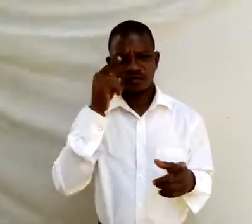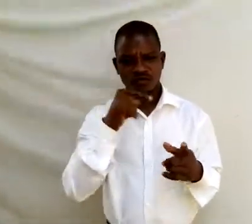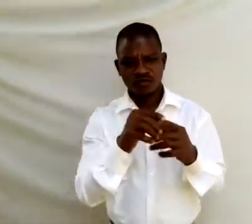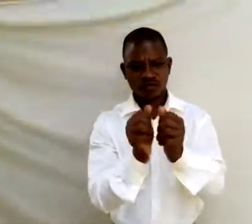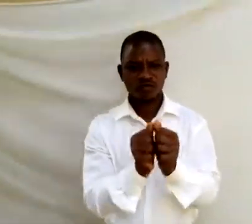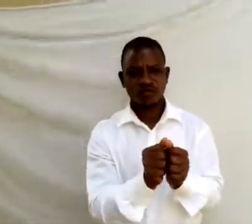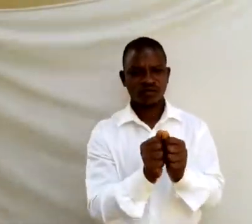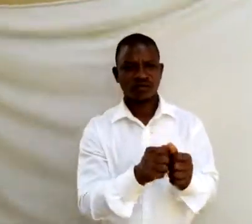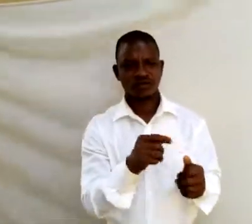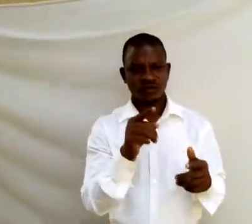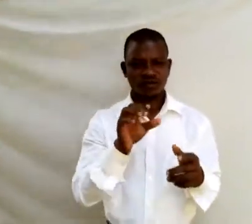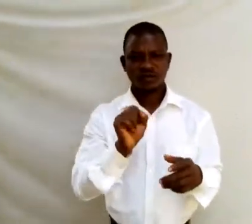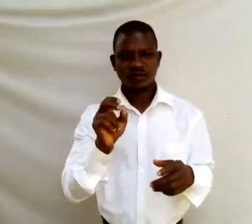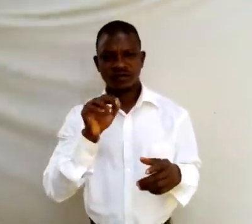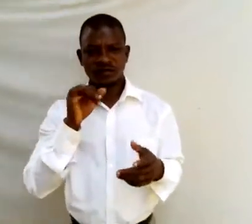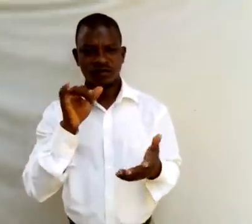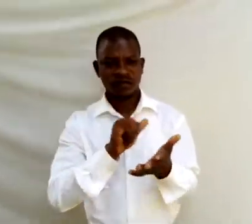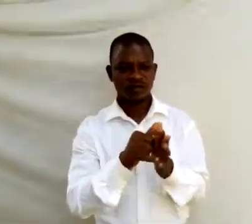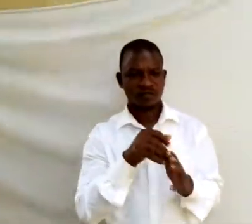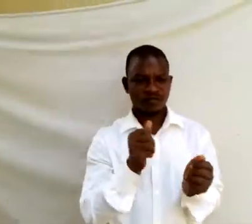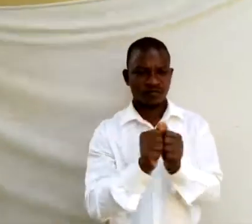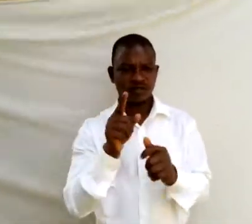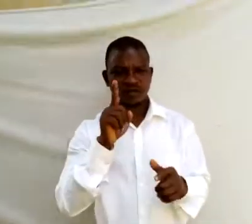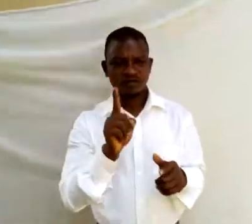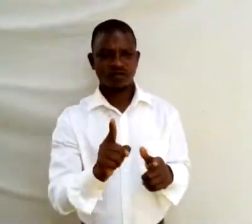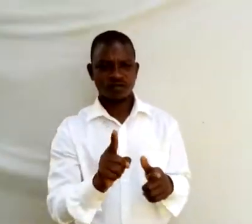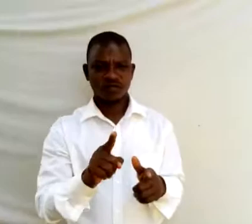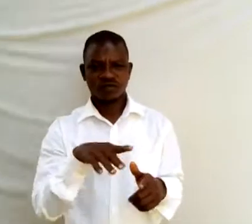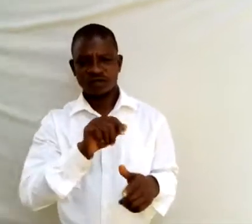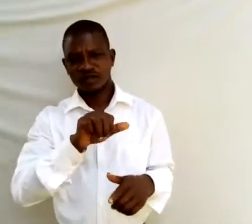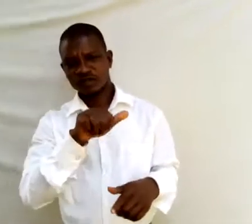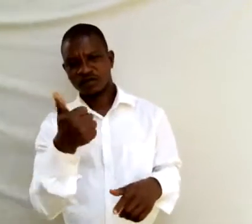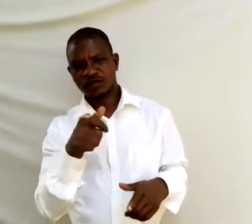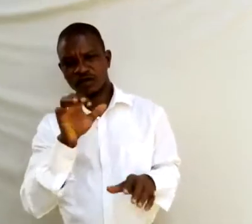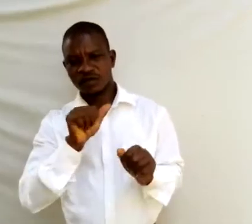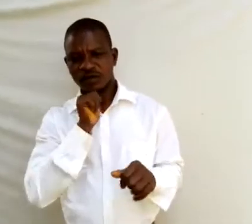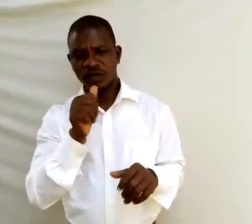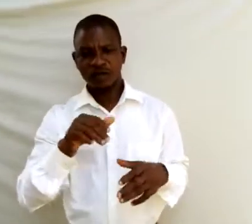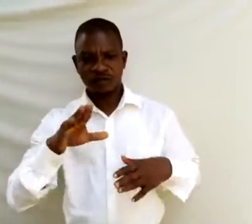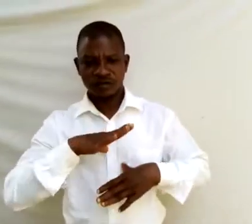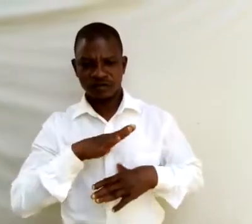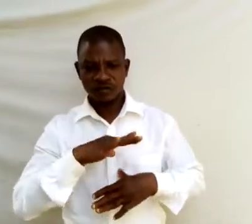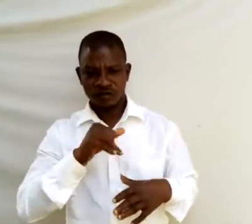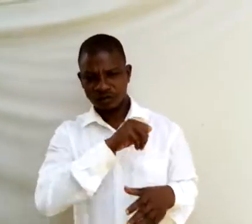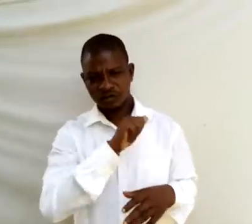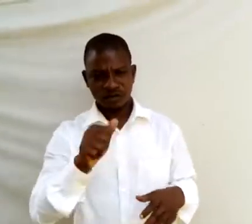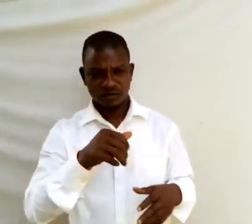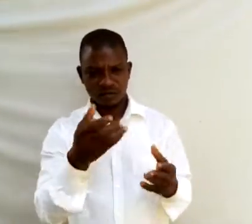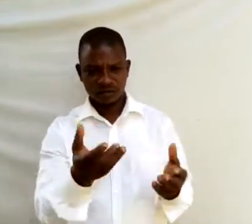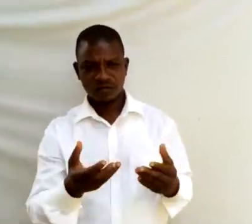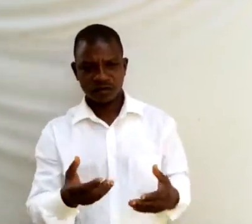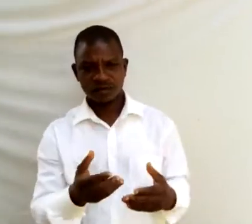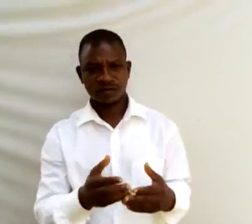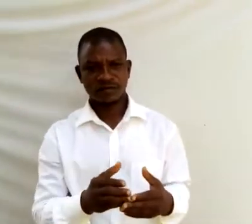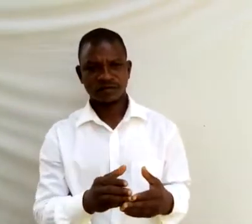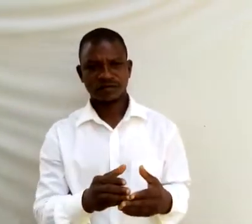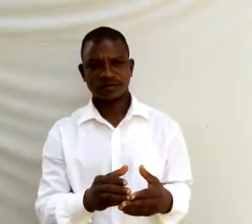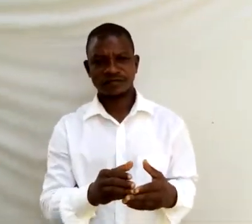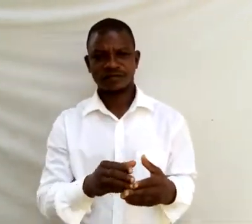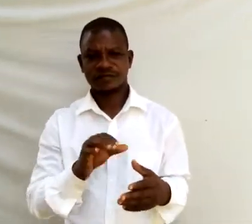together such that without one, the other cannot satisfy a want. Such goods